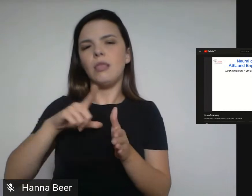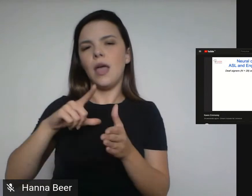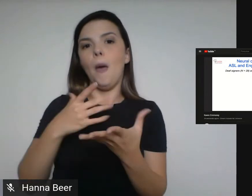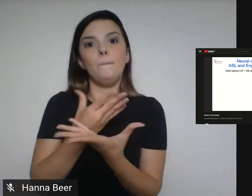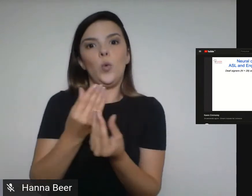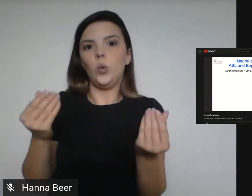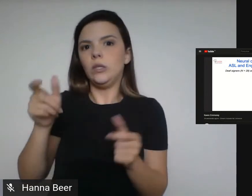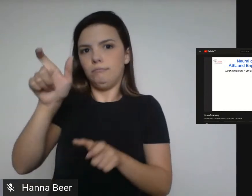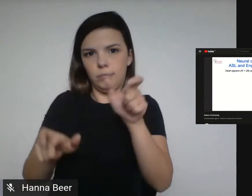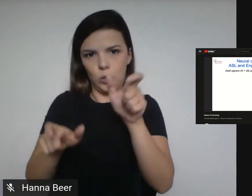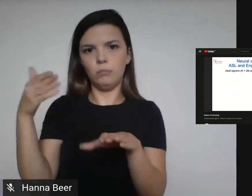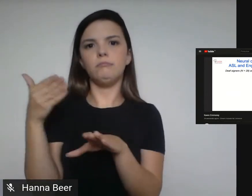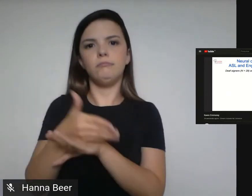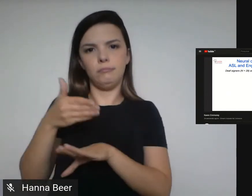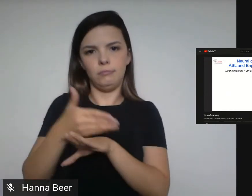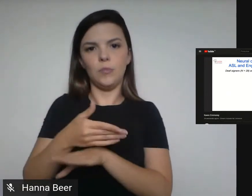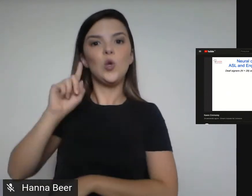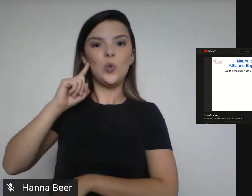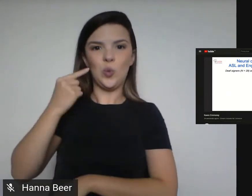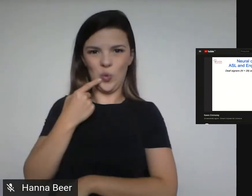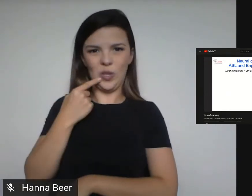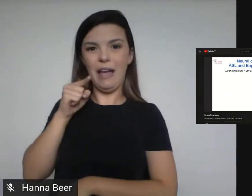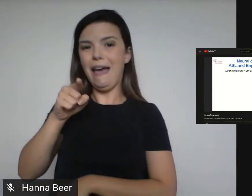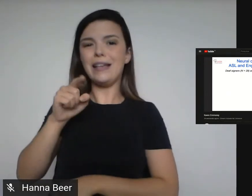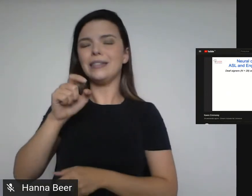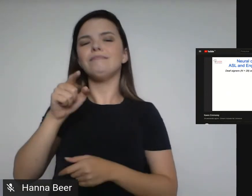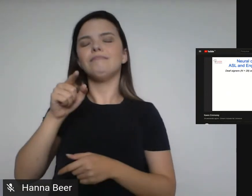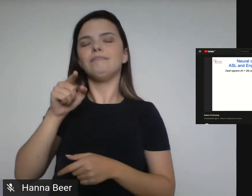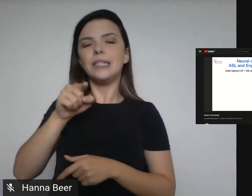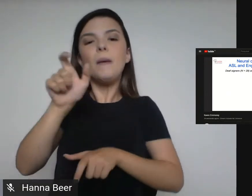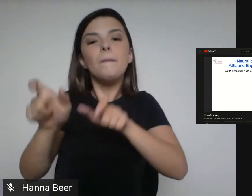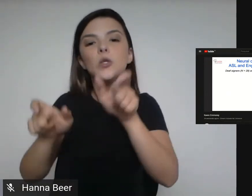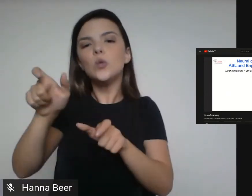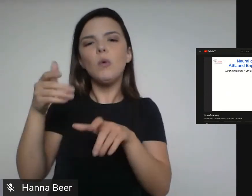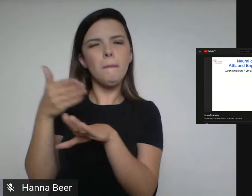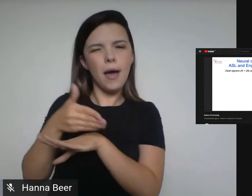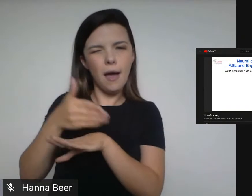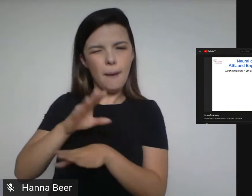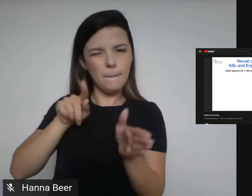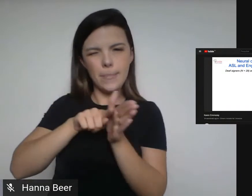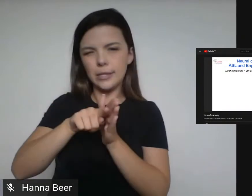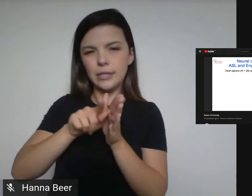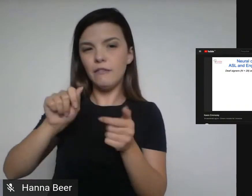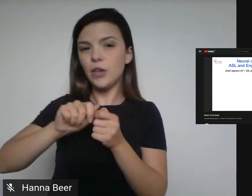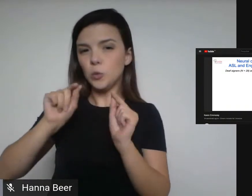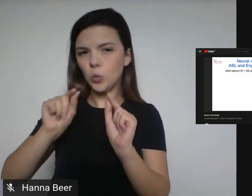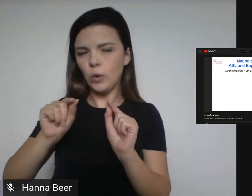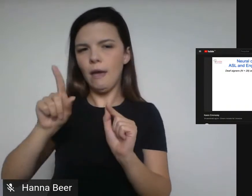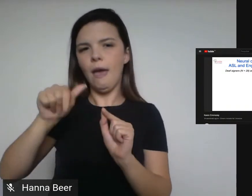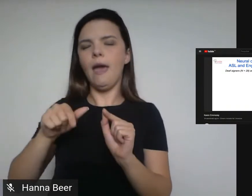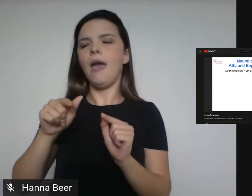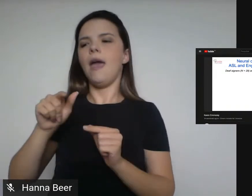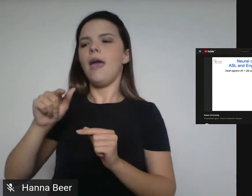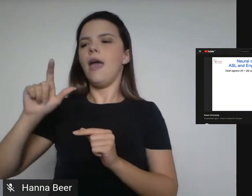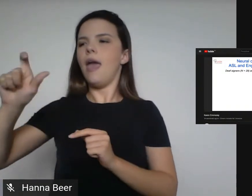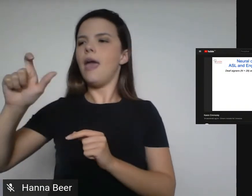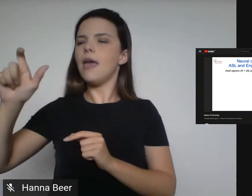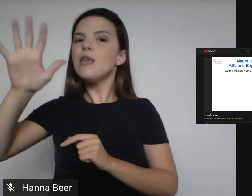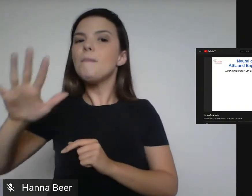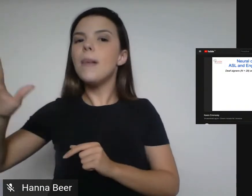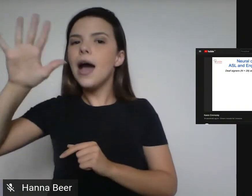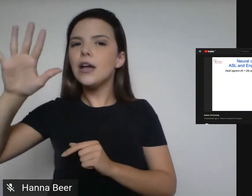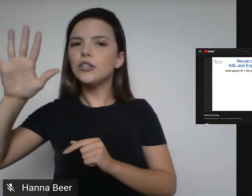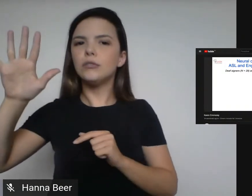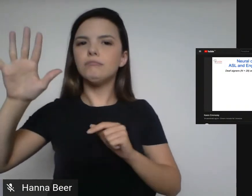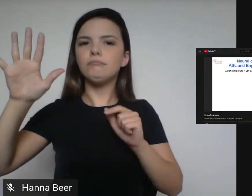signers who are naming pictures in ASL, compared with a large group of hearing speakers who are doing